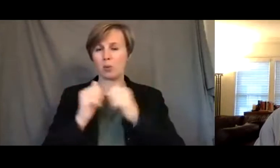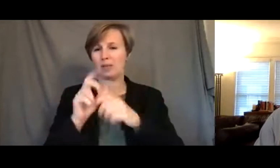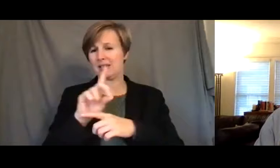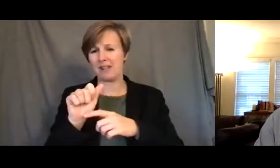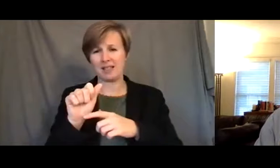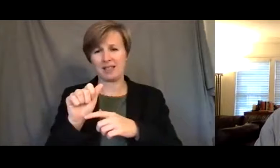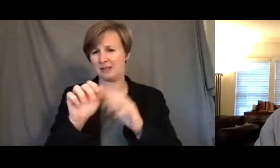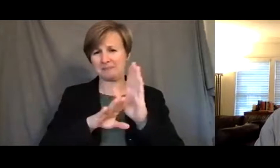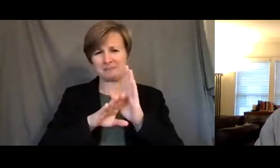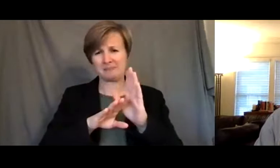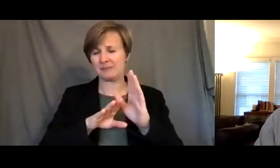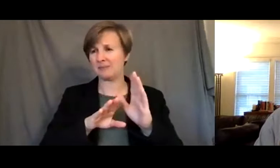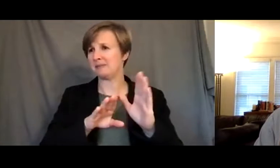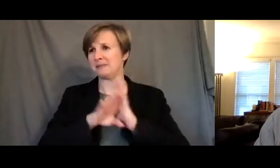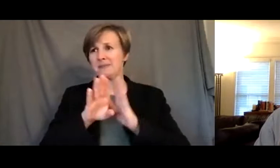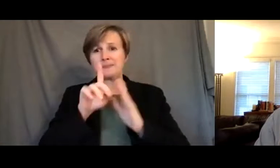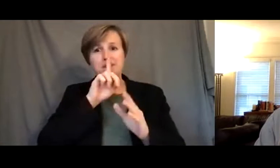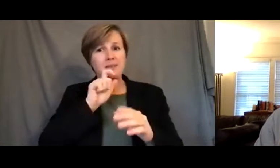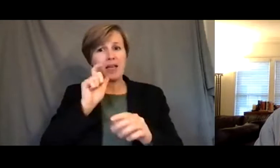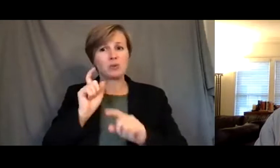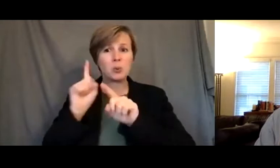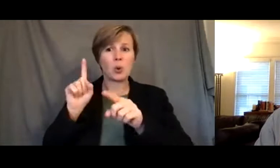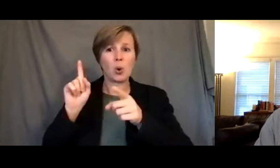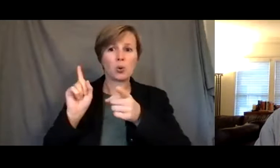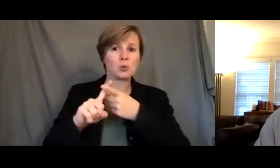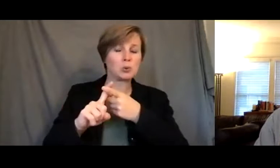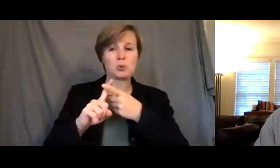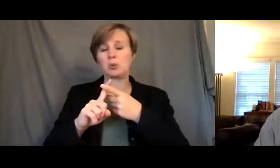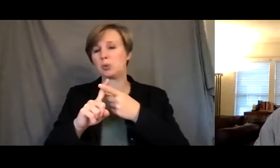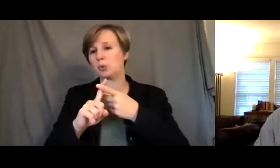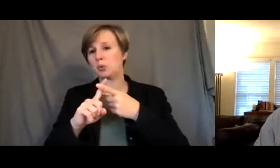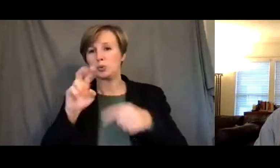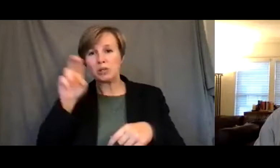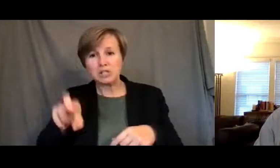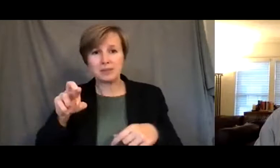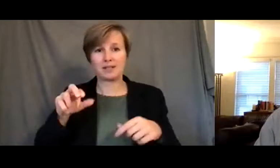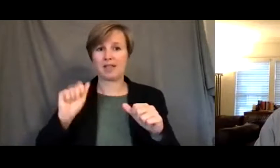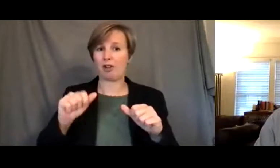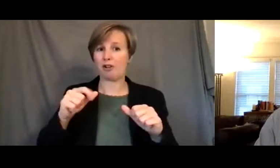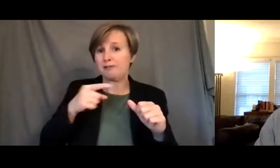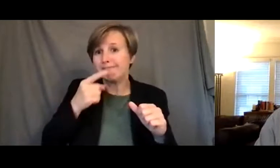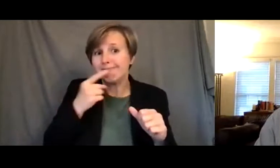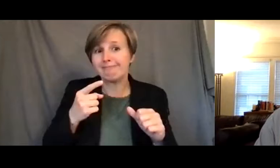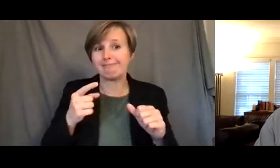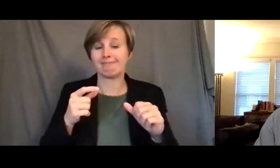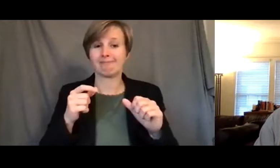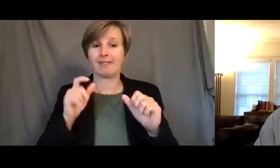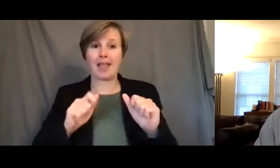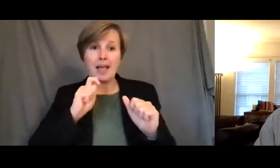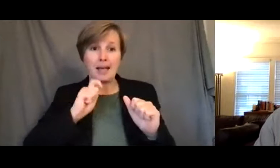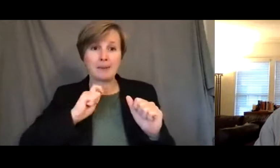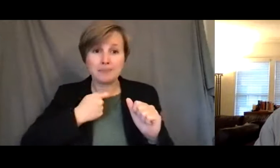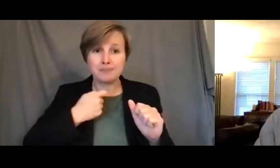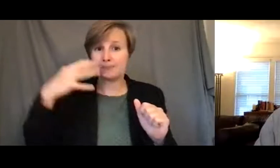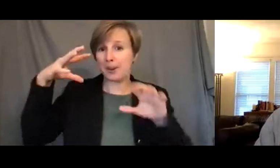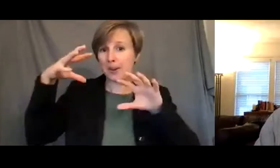not have to travel to Richmond to participate in a commission or give testimony, that they could stay on mute or turn cameras off or